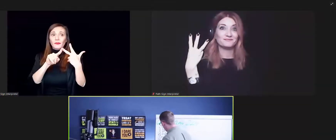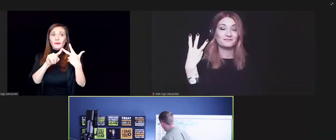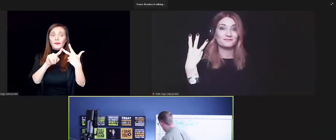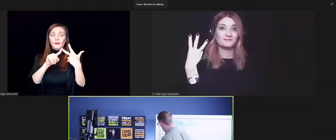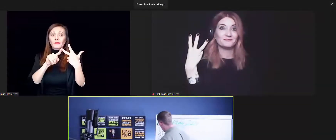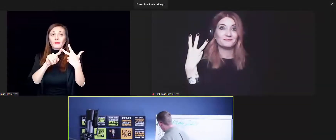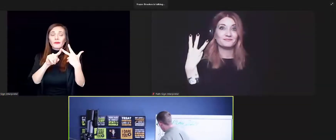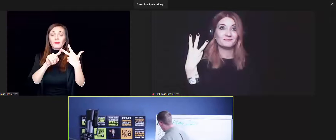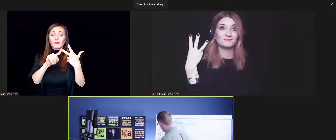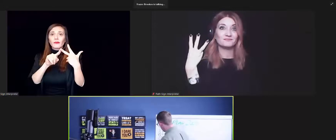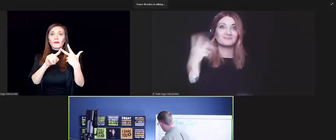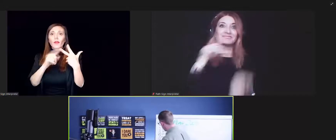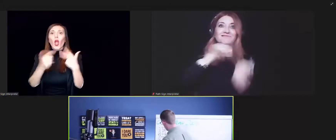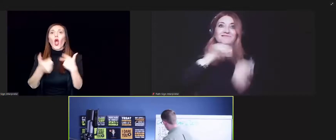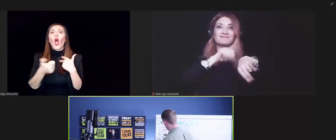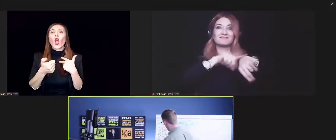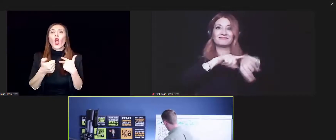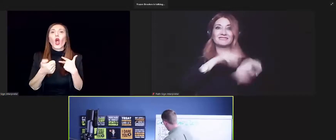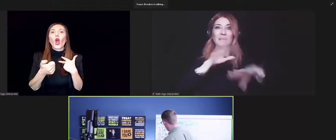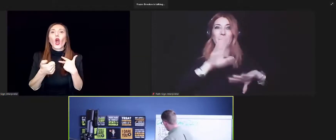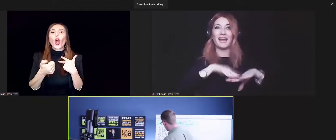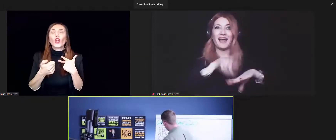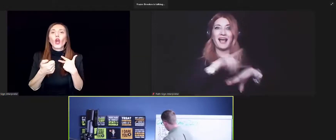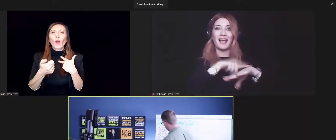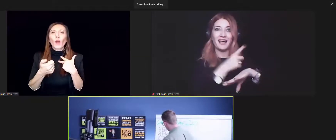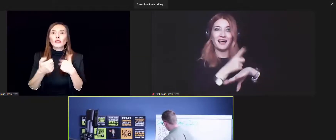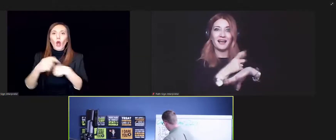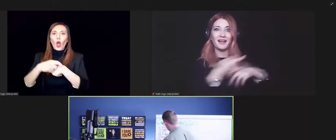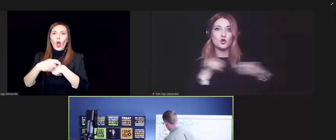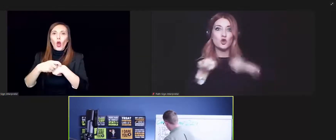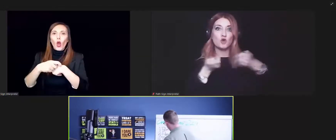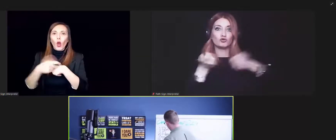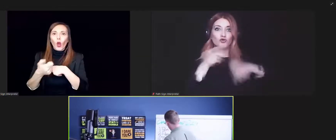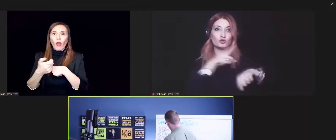And number 4, a device.